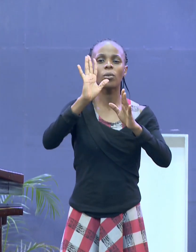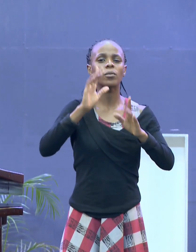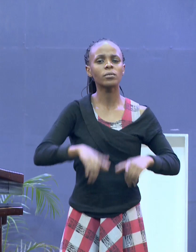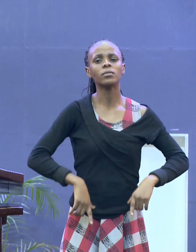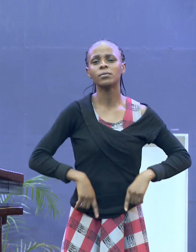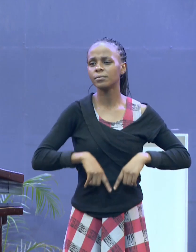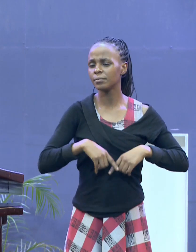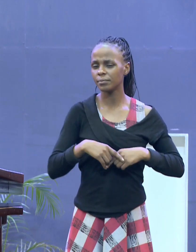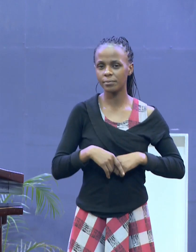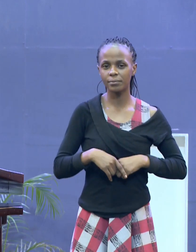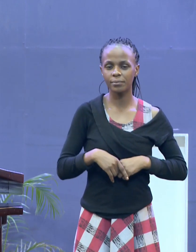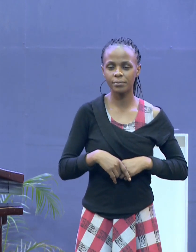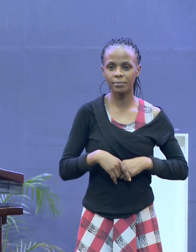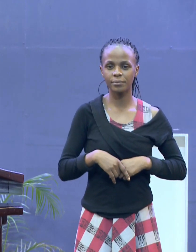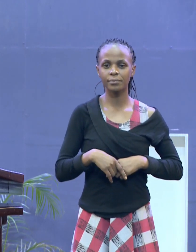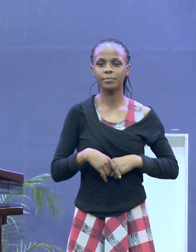asinga eri obulamu bwo.